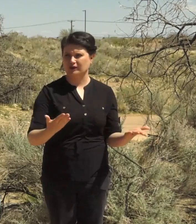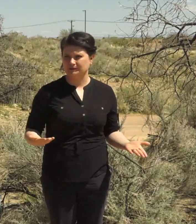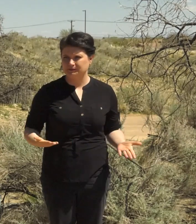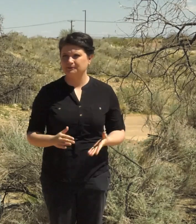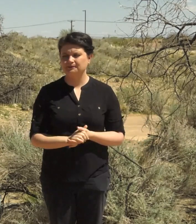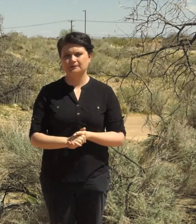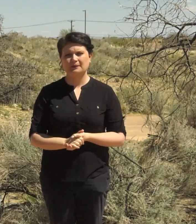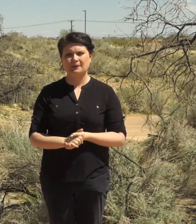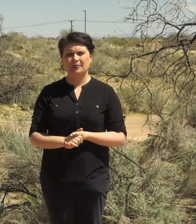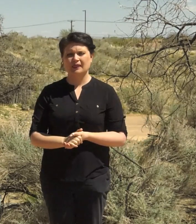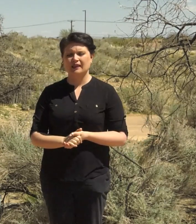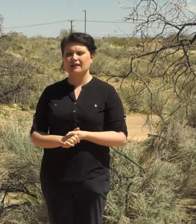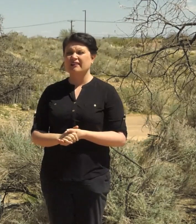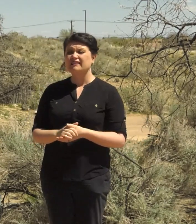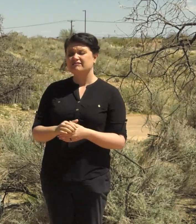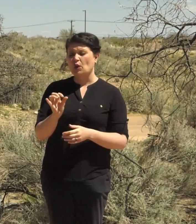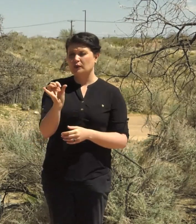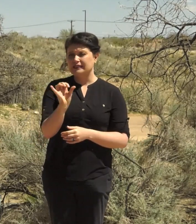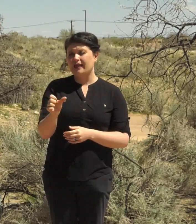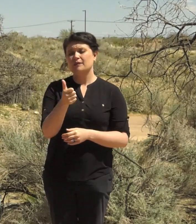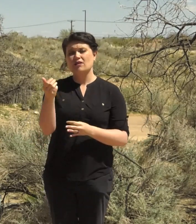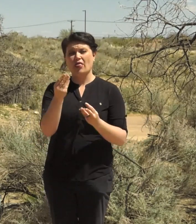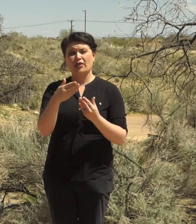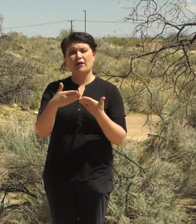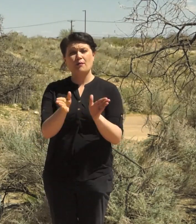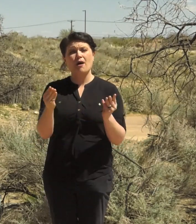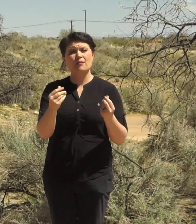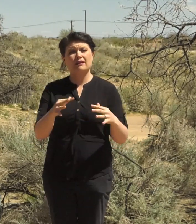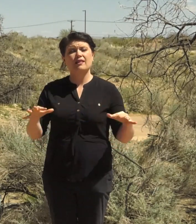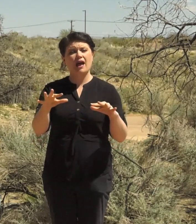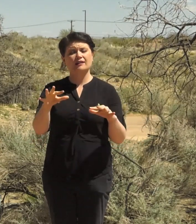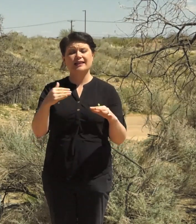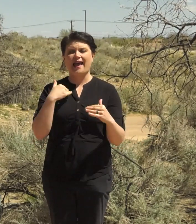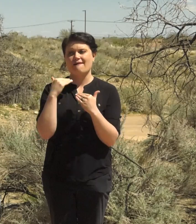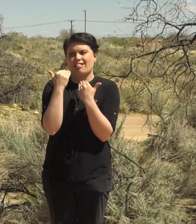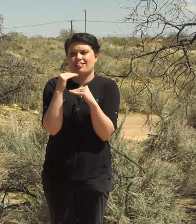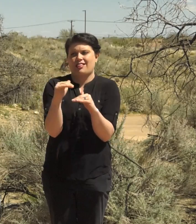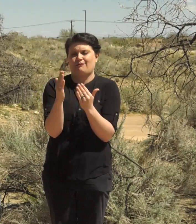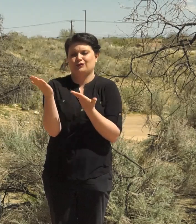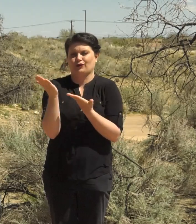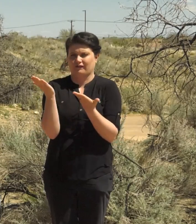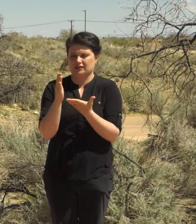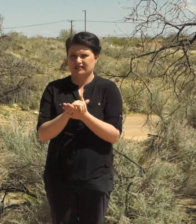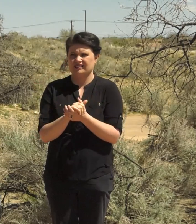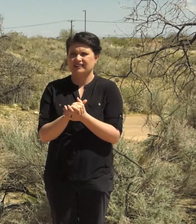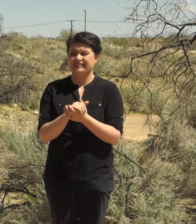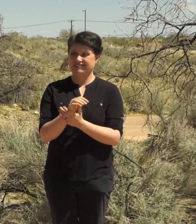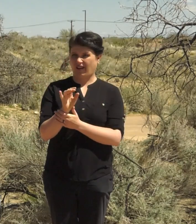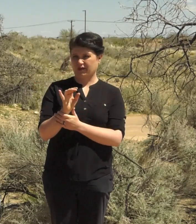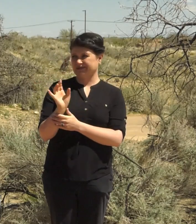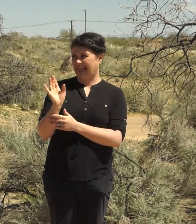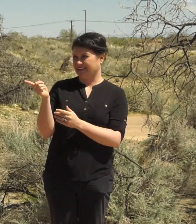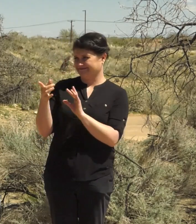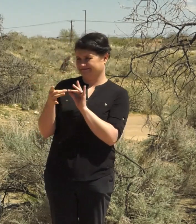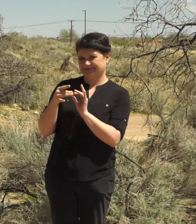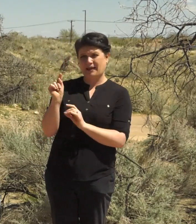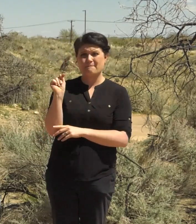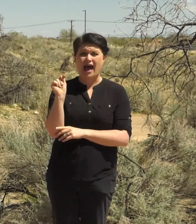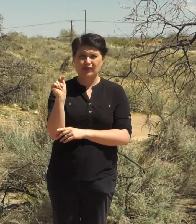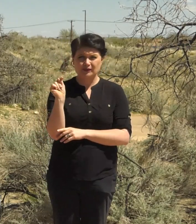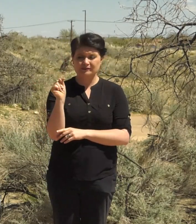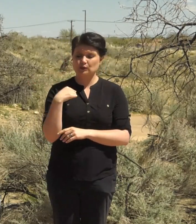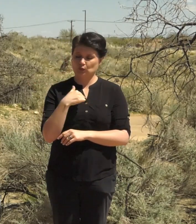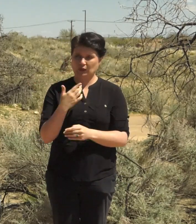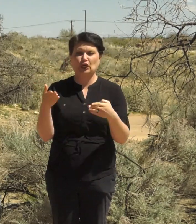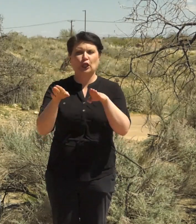Like many other public lands, we have limited services. Our toilets are closed and